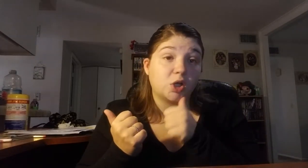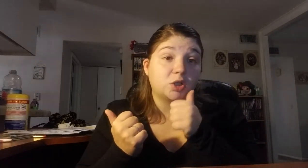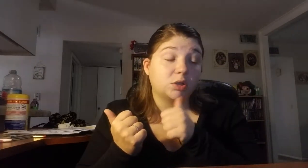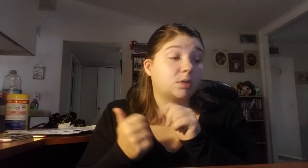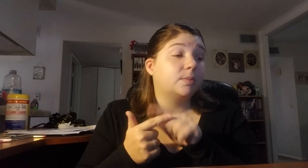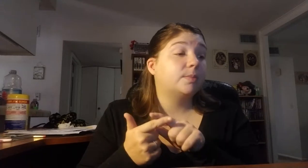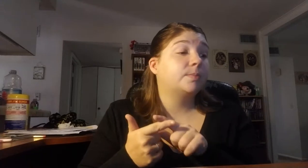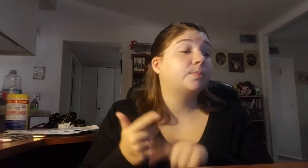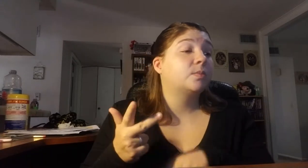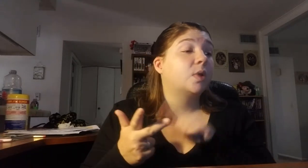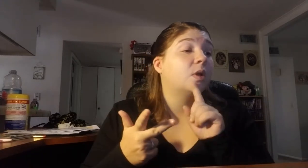girls.